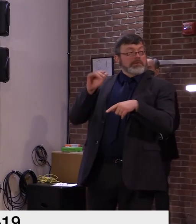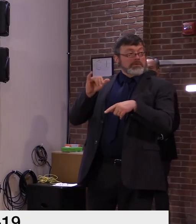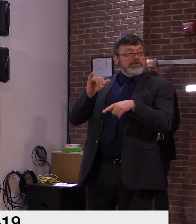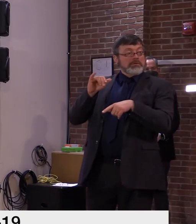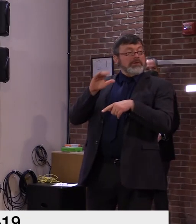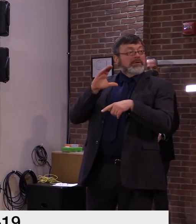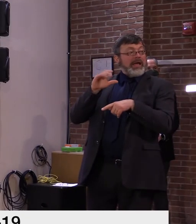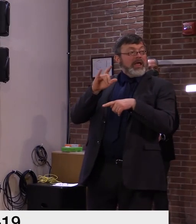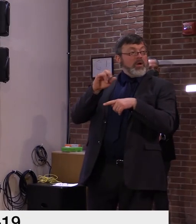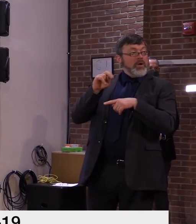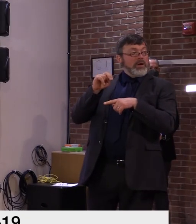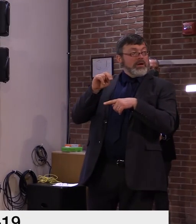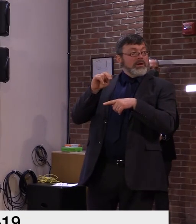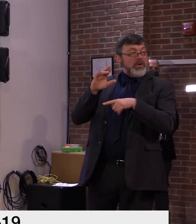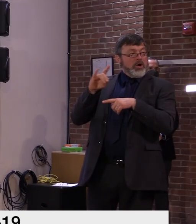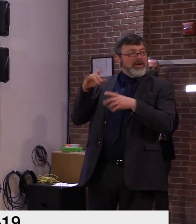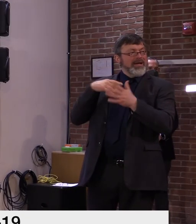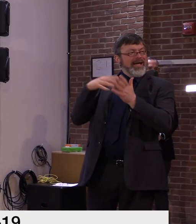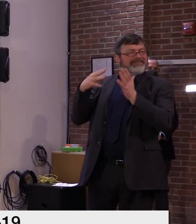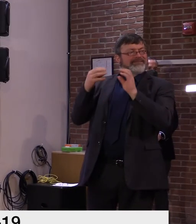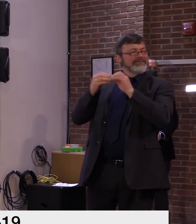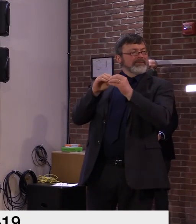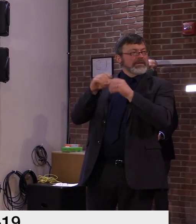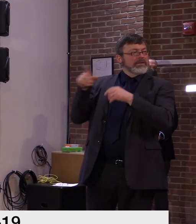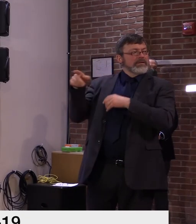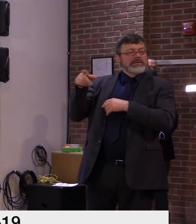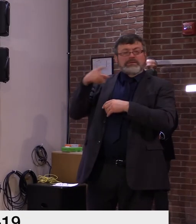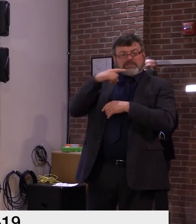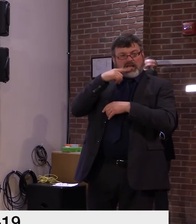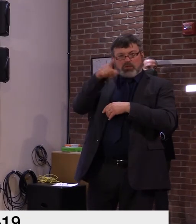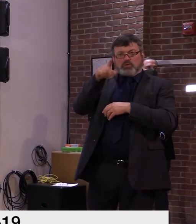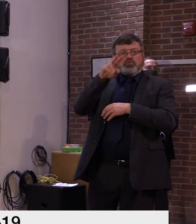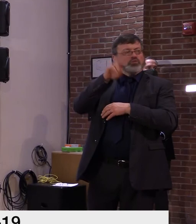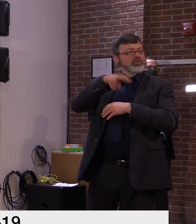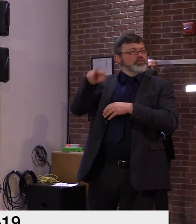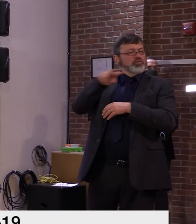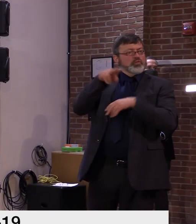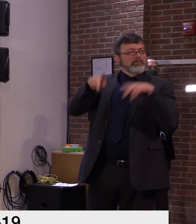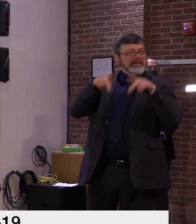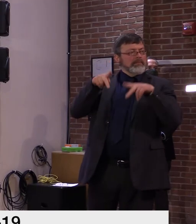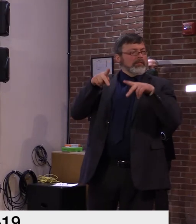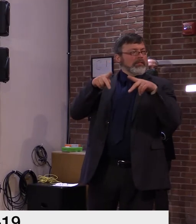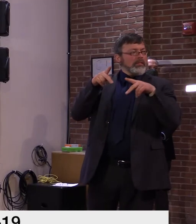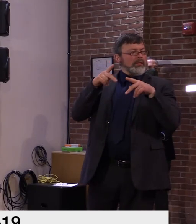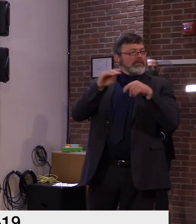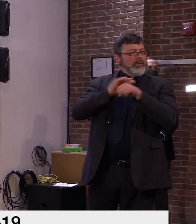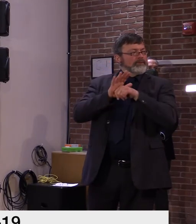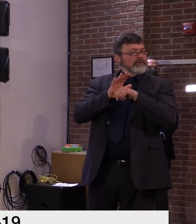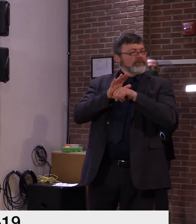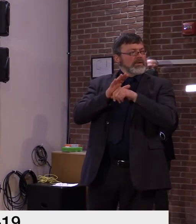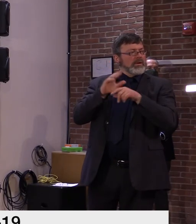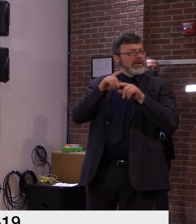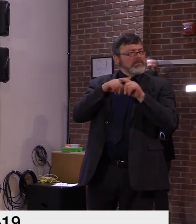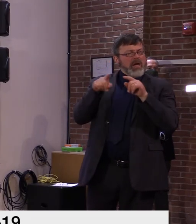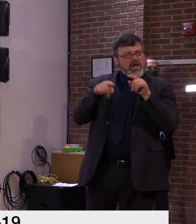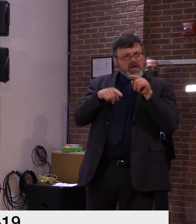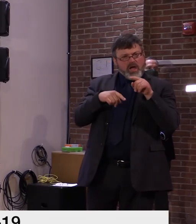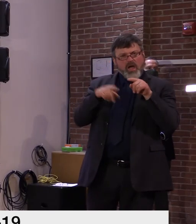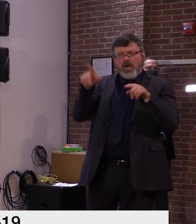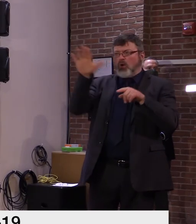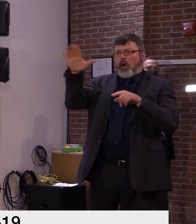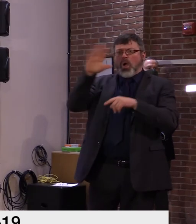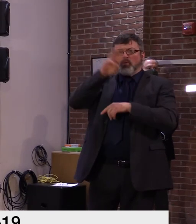department dashboard? I see they've had about 24 cases in the last 10 days up in Orleans County. Is it safe to assume that